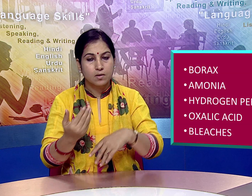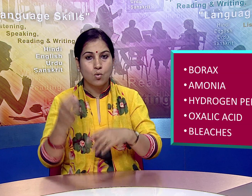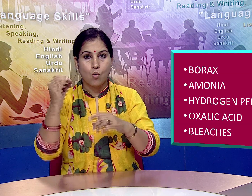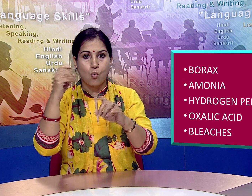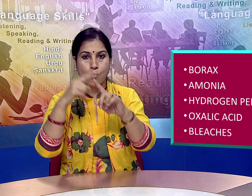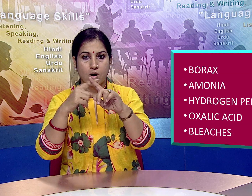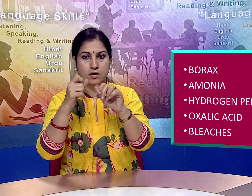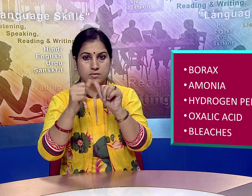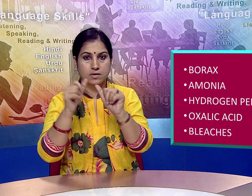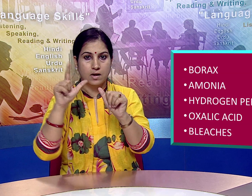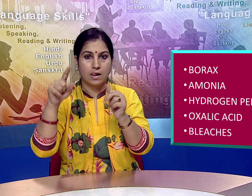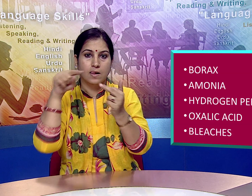oxalic acid,